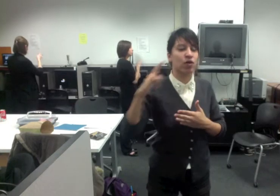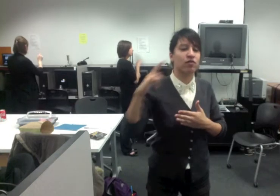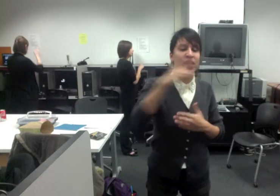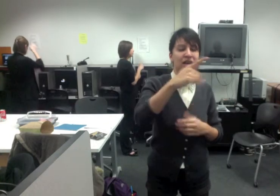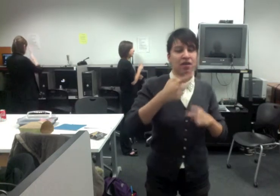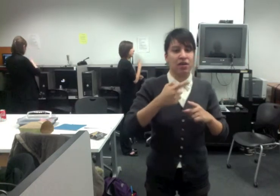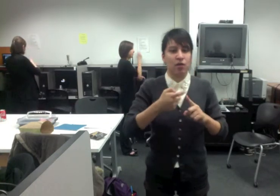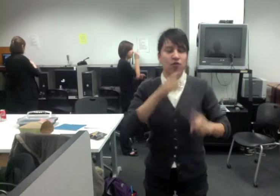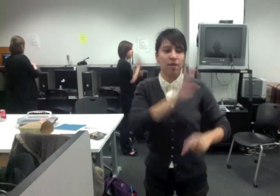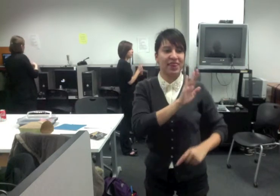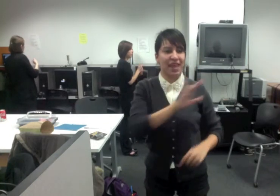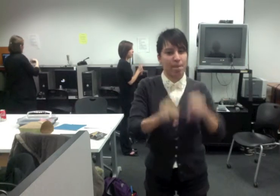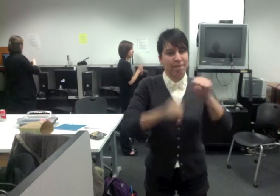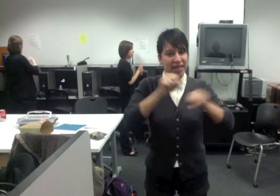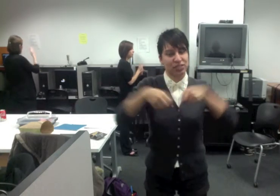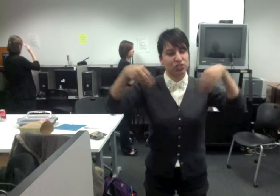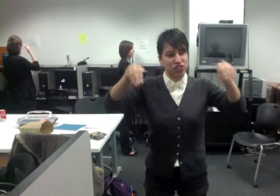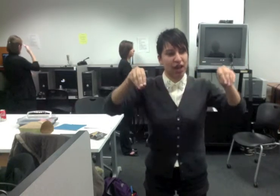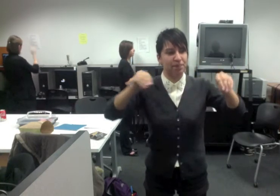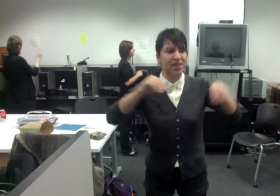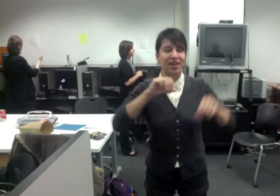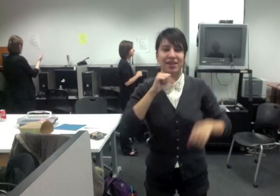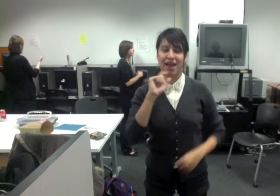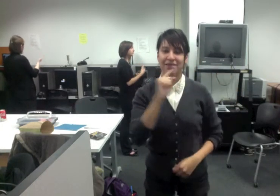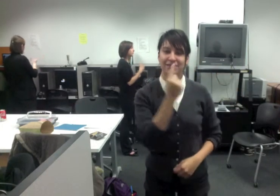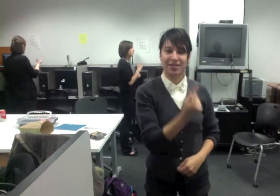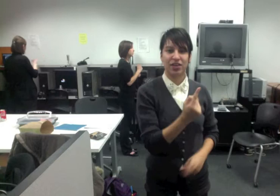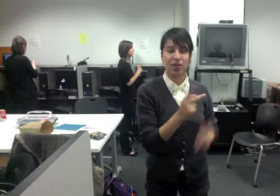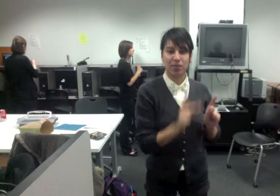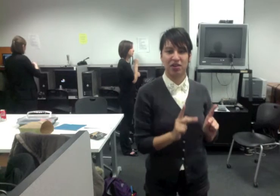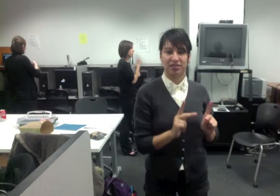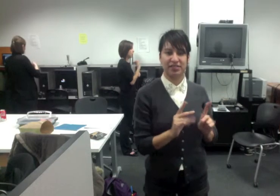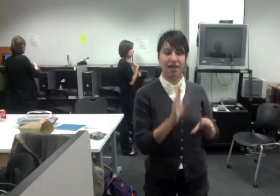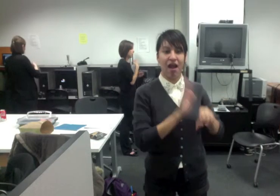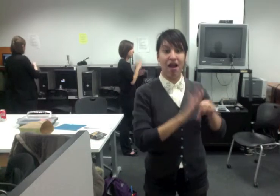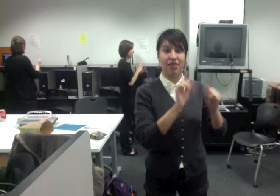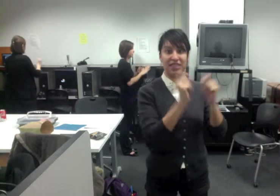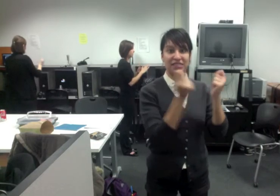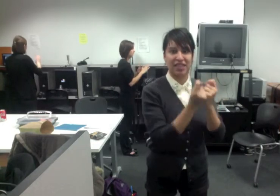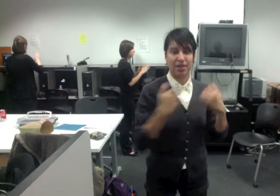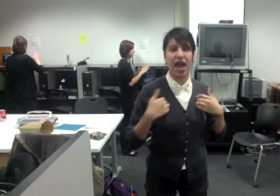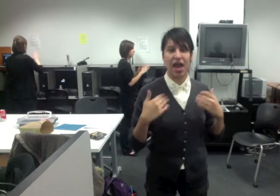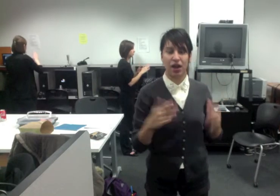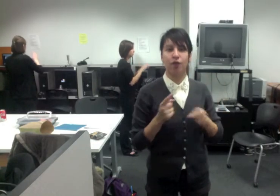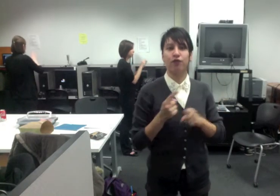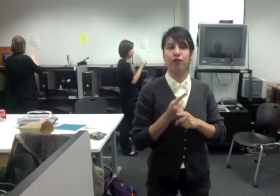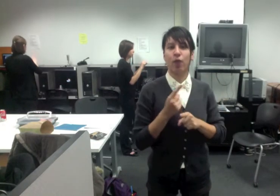Not a single person on the Wright brothers' team had a college education, not even Orville or Wilbur. And the New York Times followed them